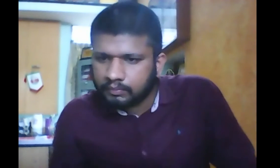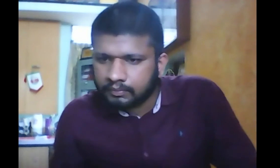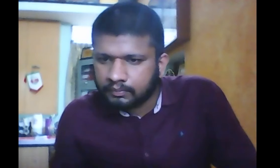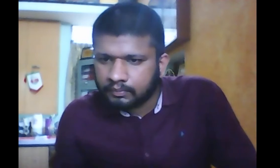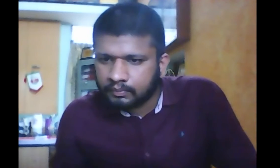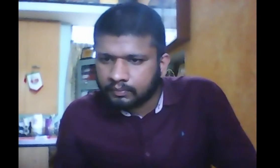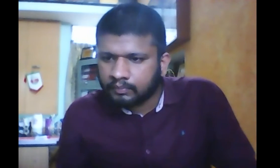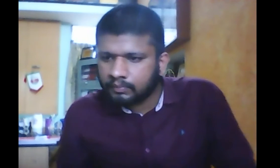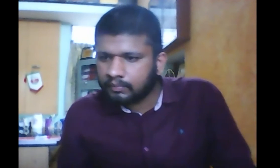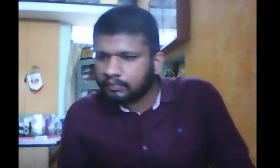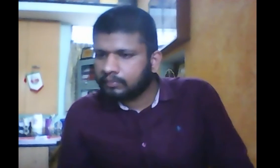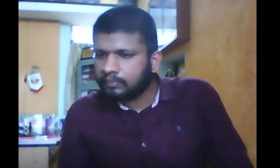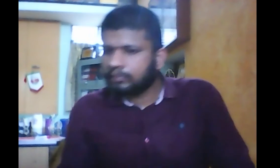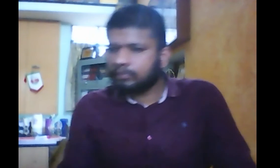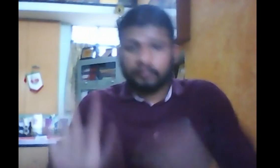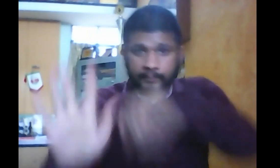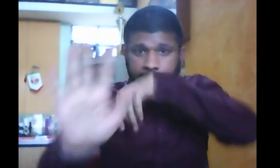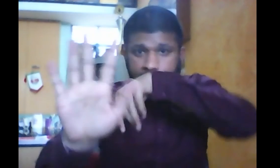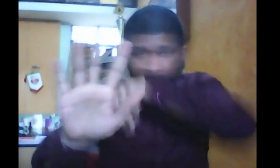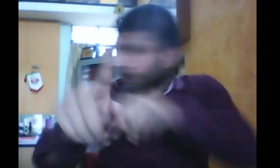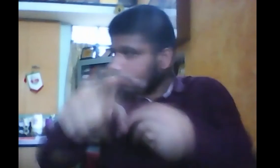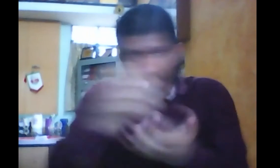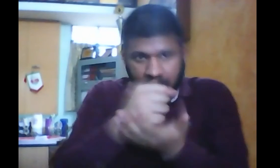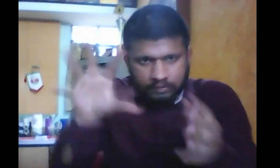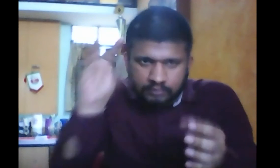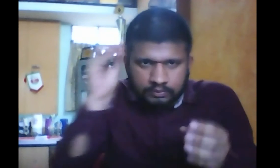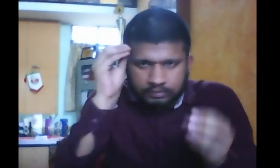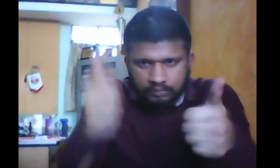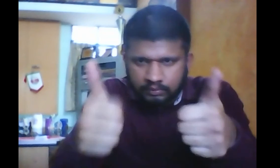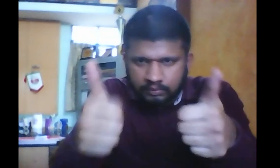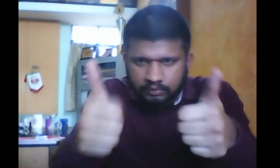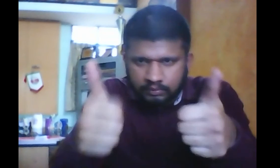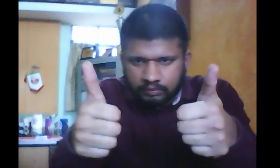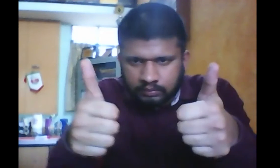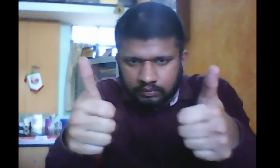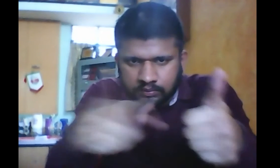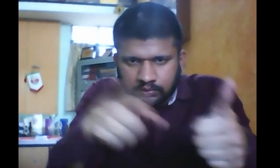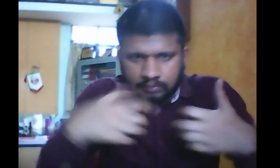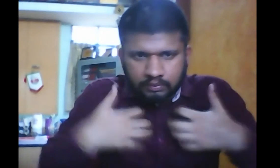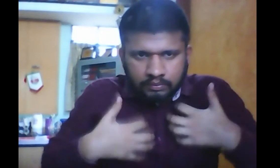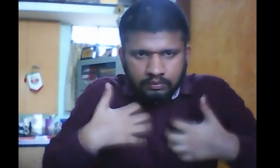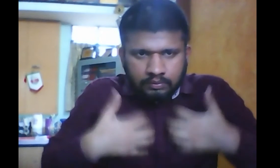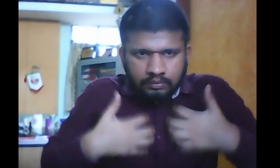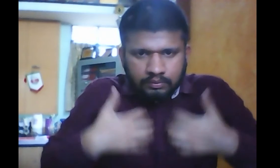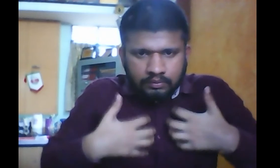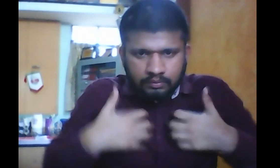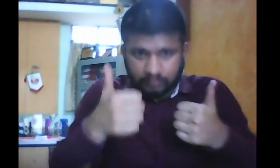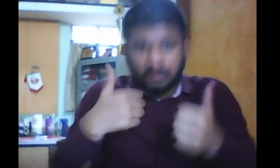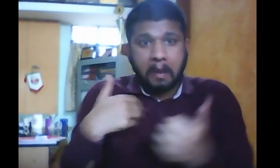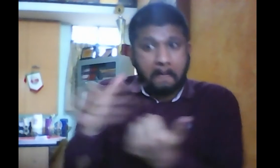Okay. So we are just going back. I hope you everyone learned very well. So now